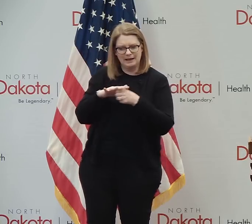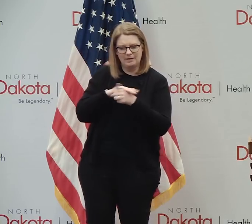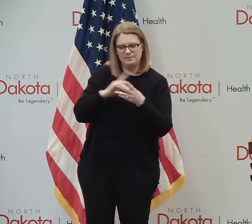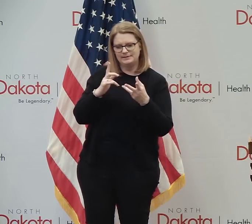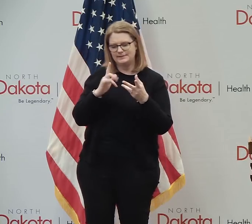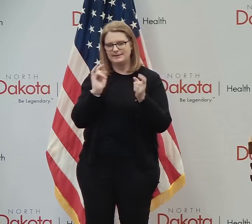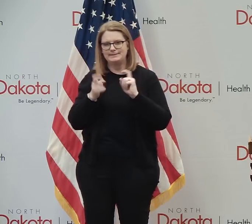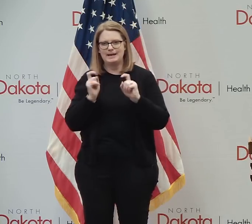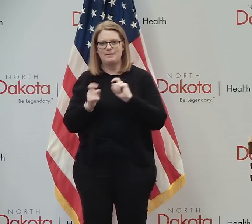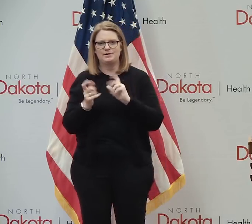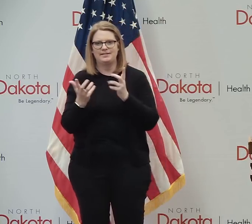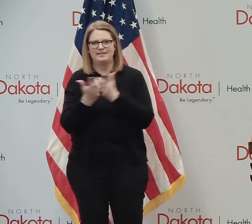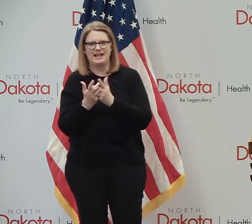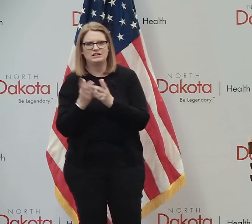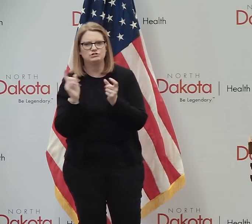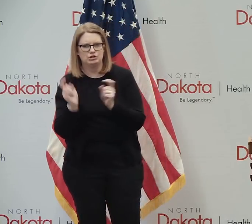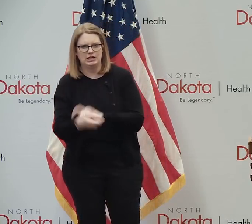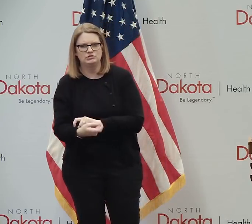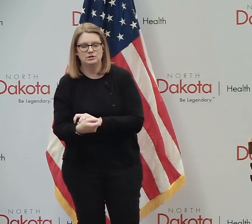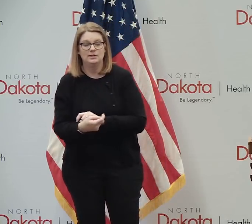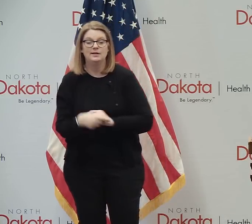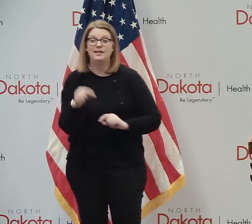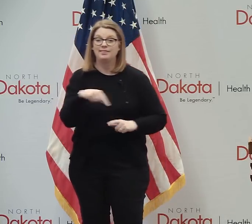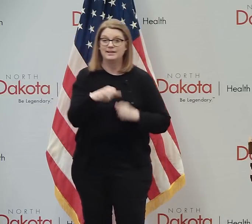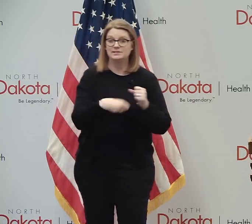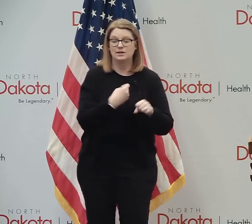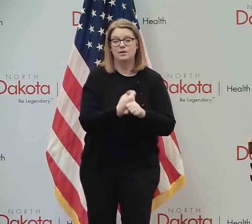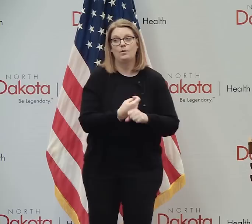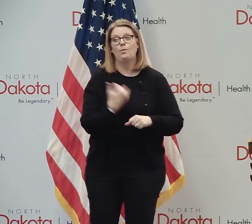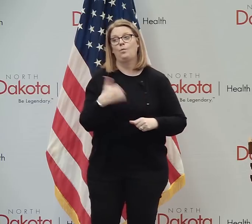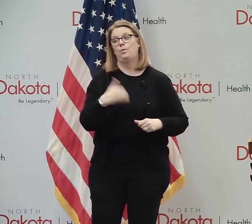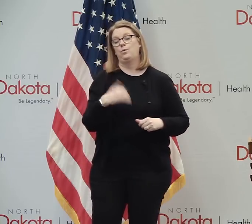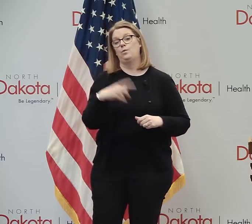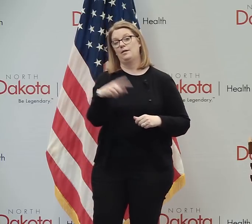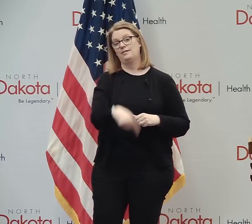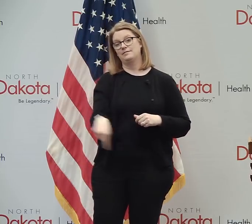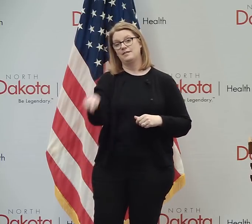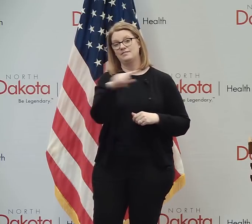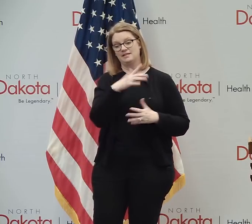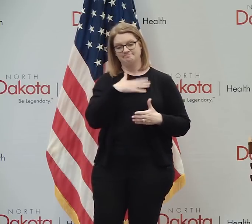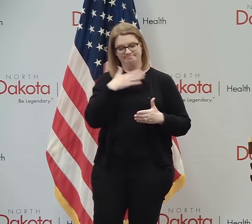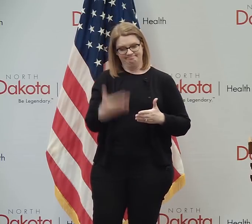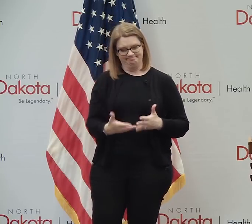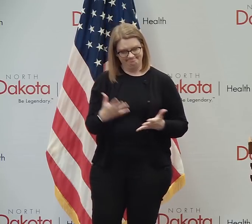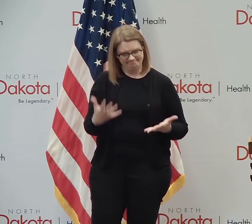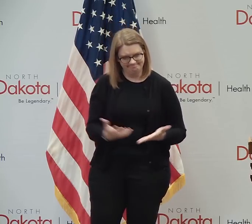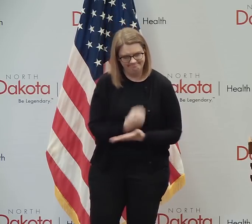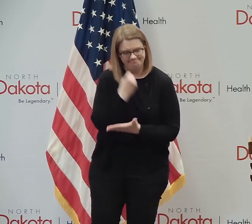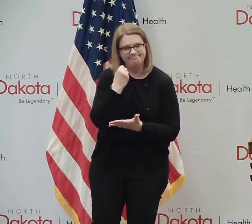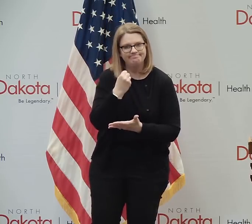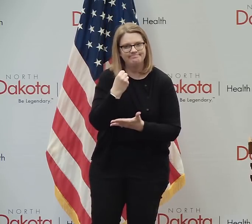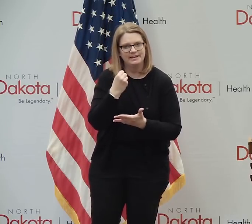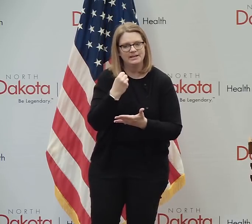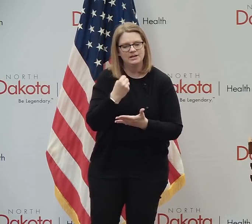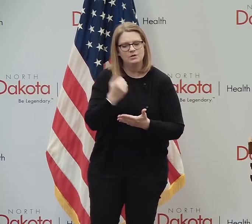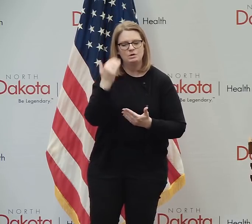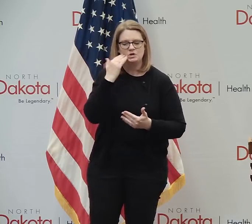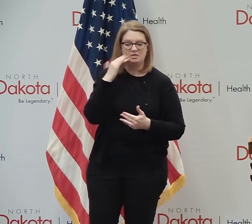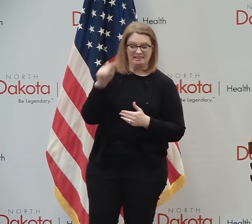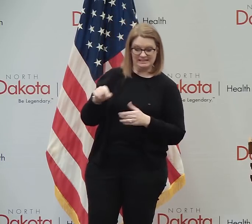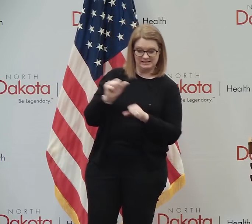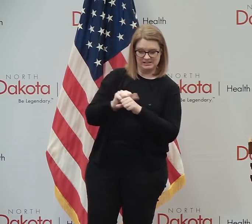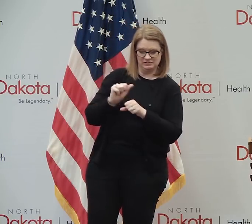change. And this year was clearly no exception. But together we stood up, we got the job done, and through hard